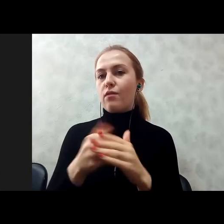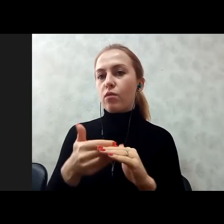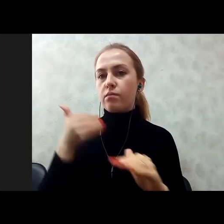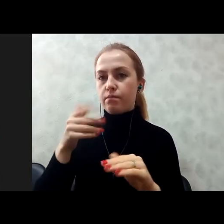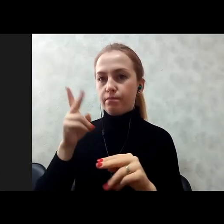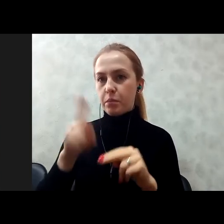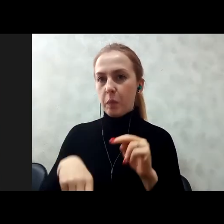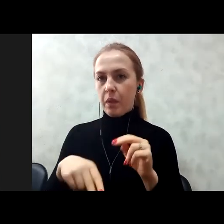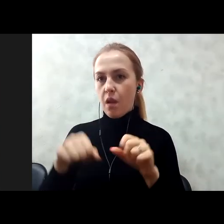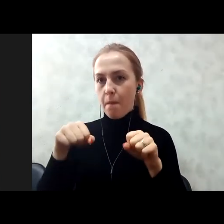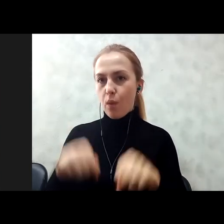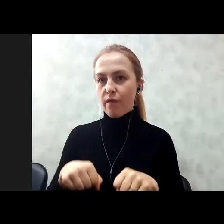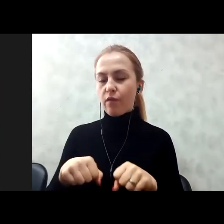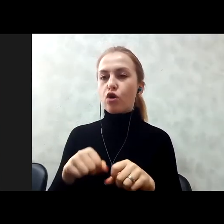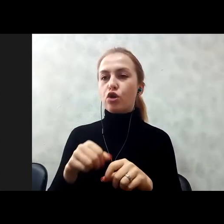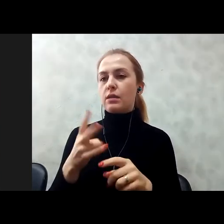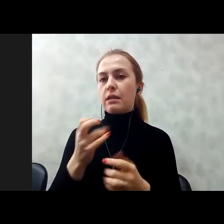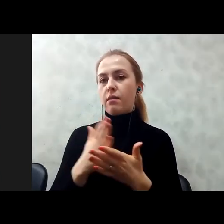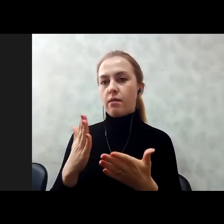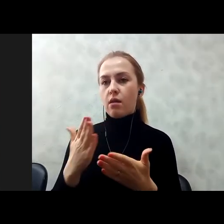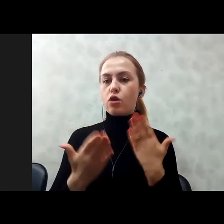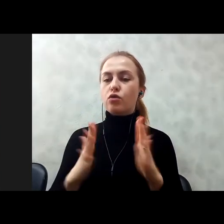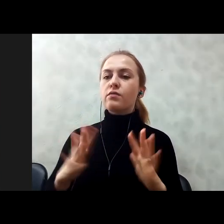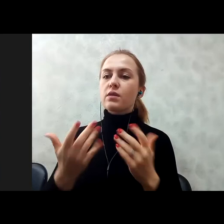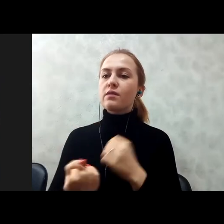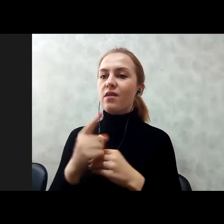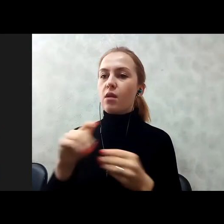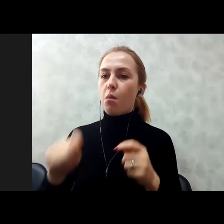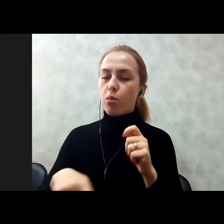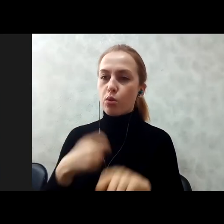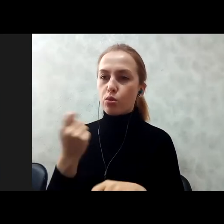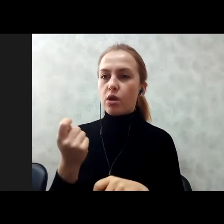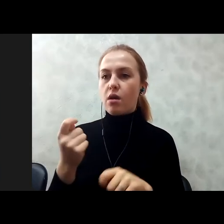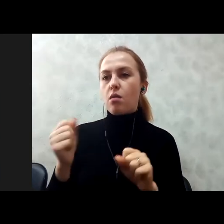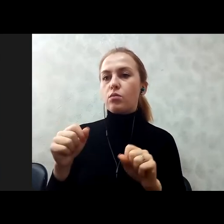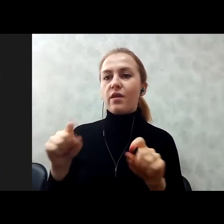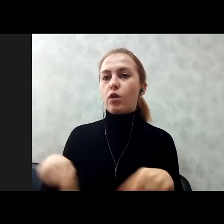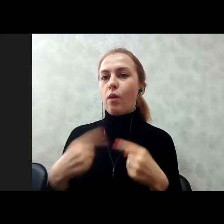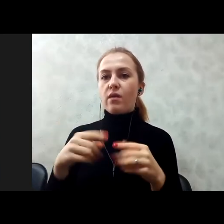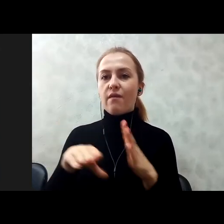appointed heads of or mayors of villages or heads of local councils.